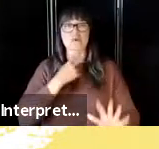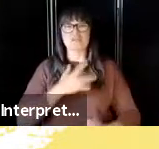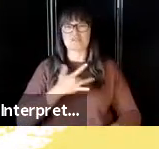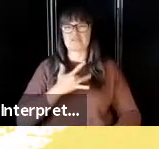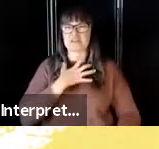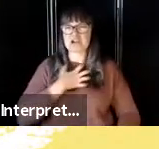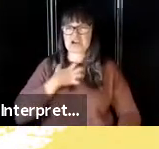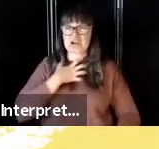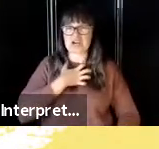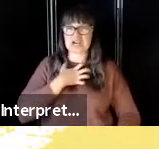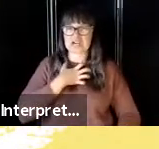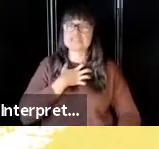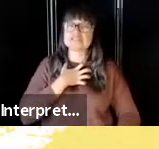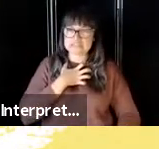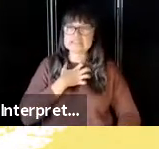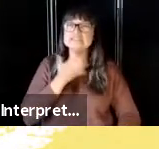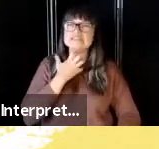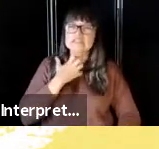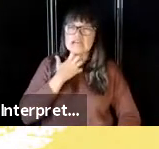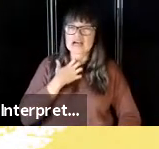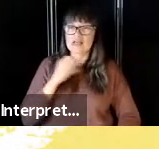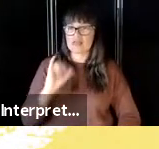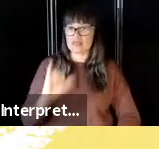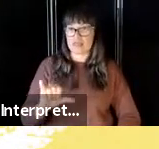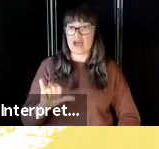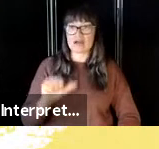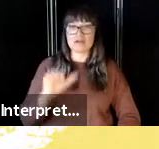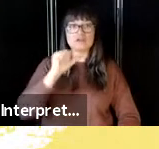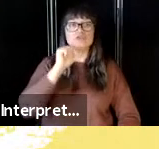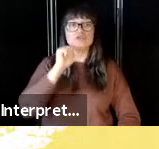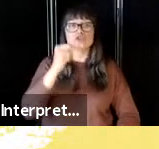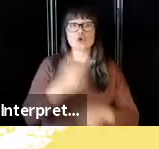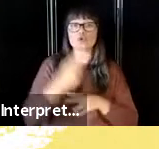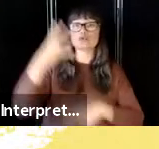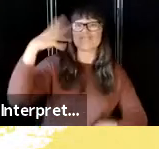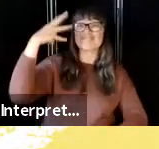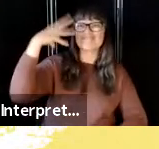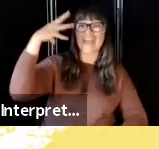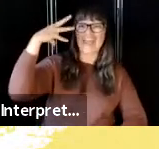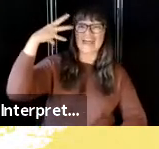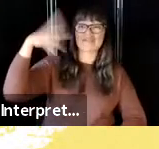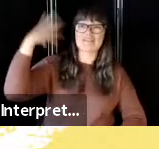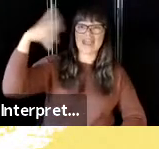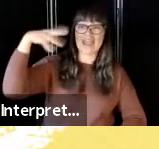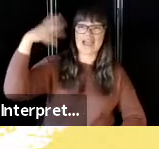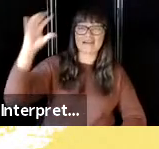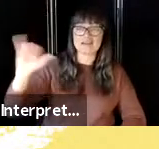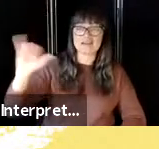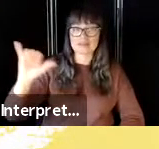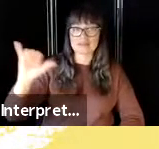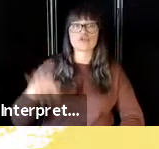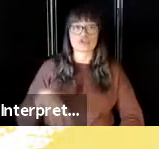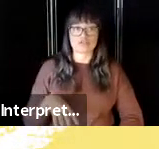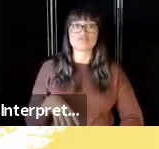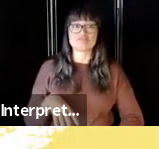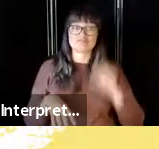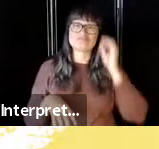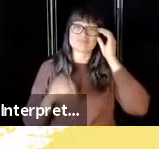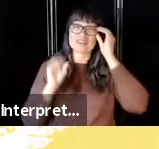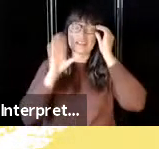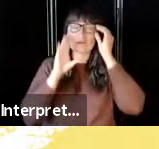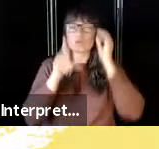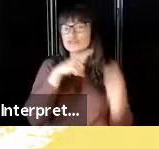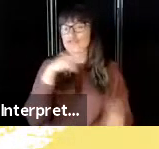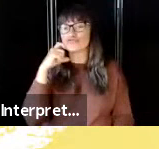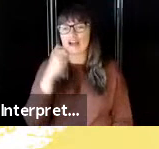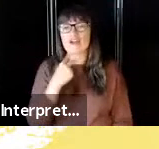it's all the way there, or that my voice feels really dry. Don't sleep with a fan on. That's moving everything around in the air. It can definitely dry you